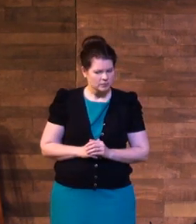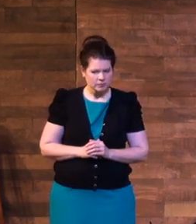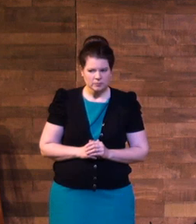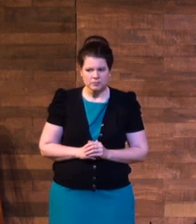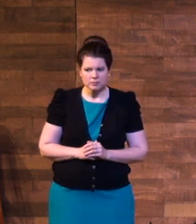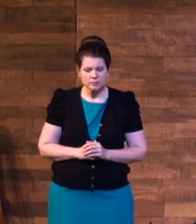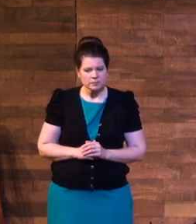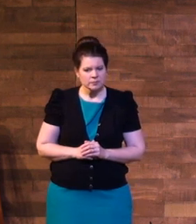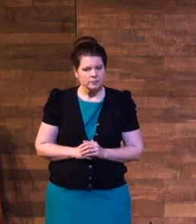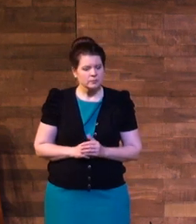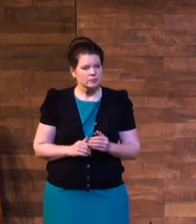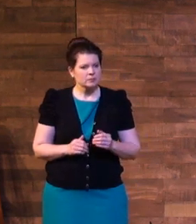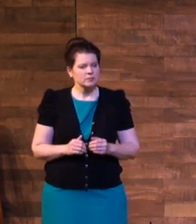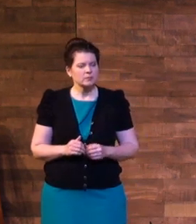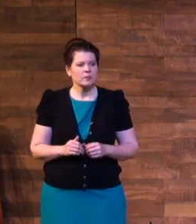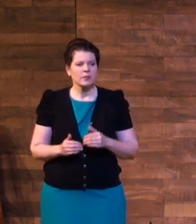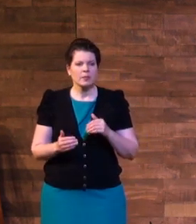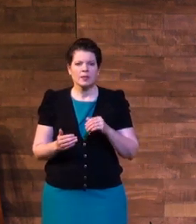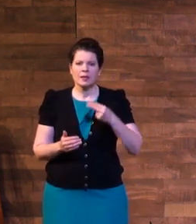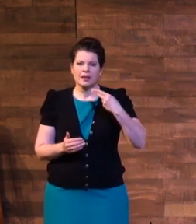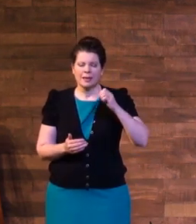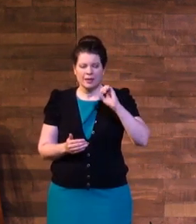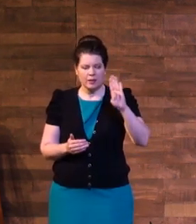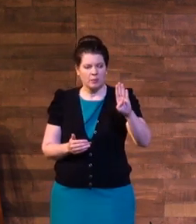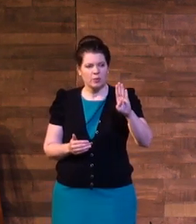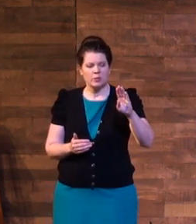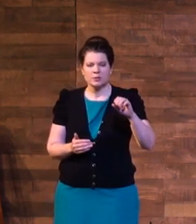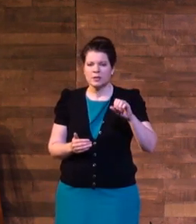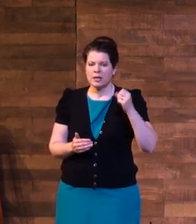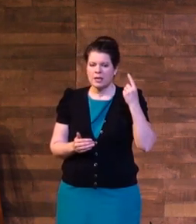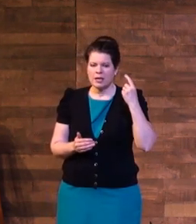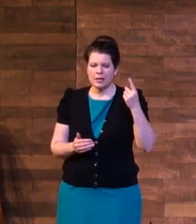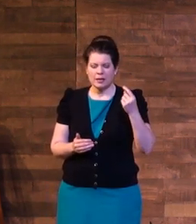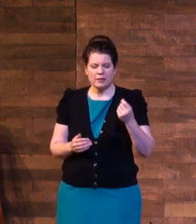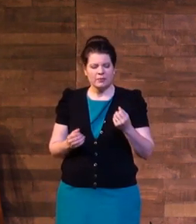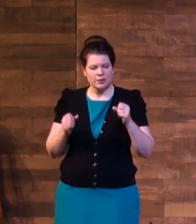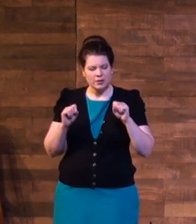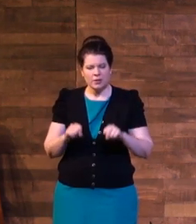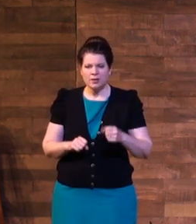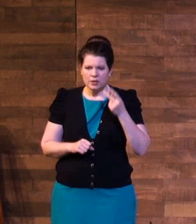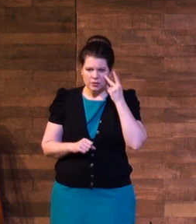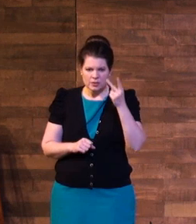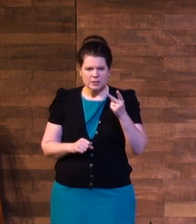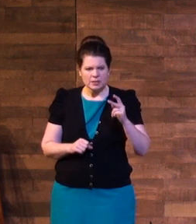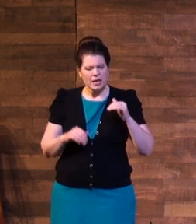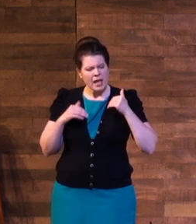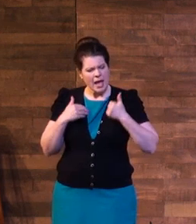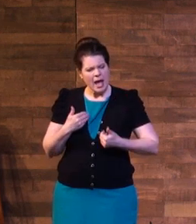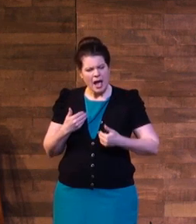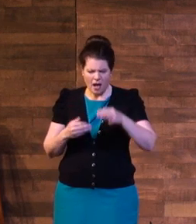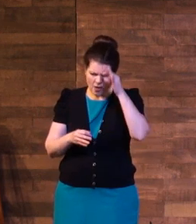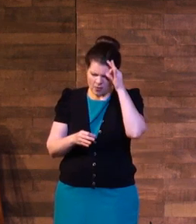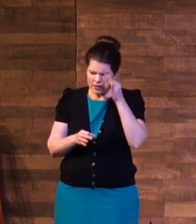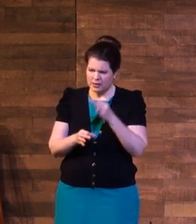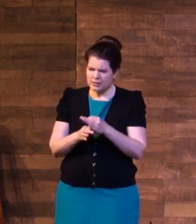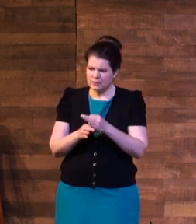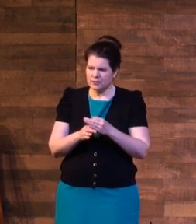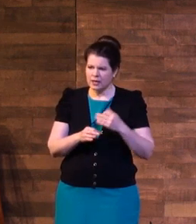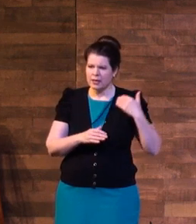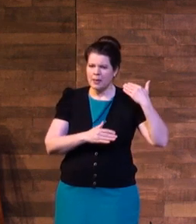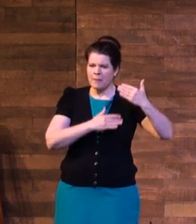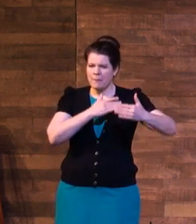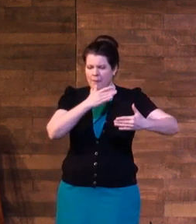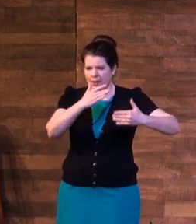Another thing that comes out of Hebrews 11 is how is faith actually passed down from generation to generation? Because that's the